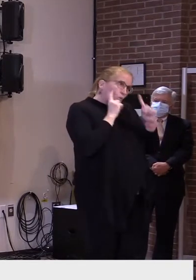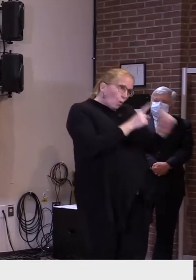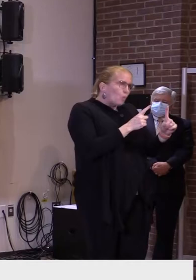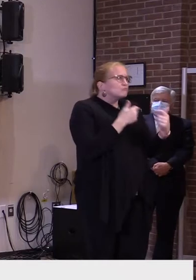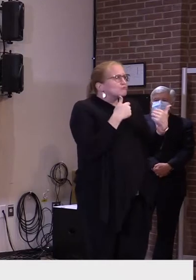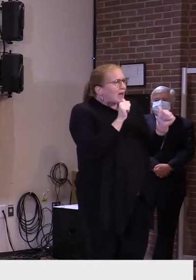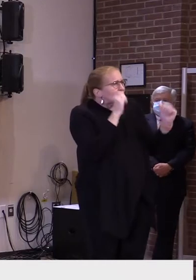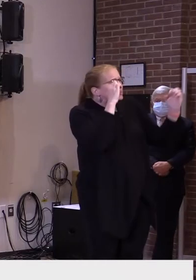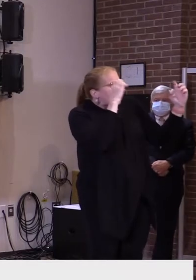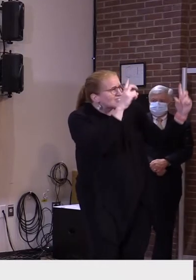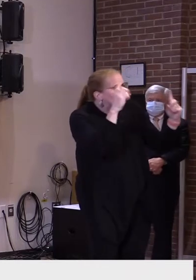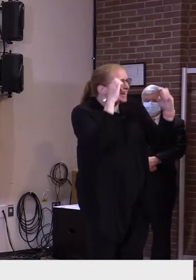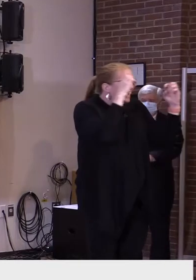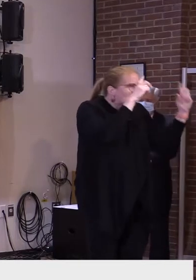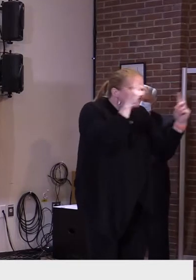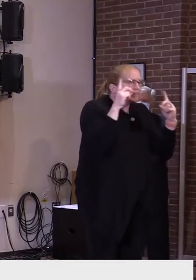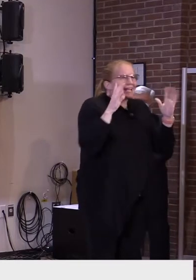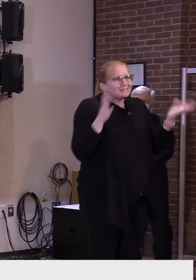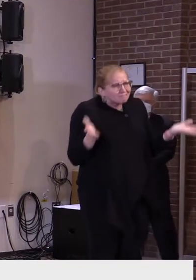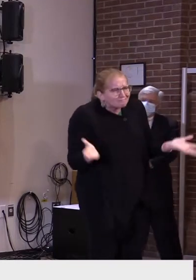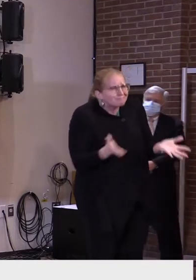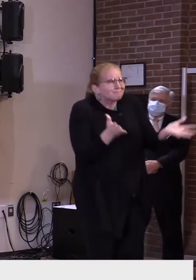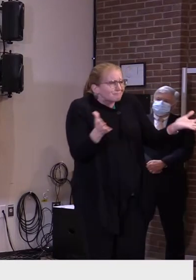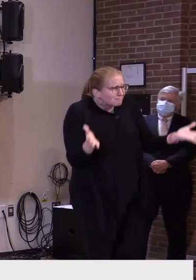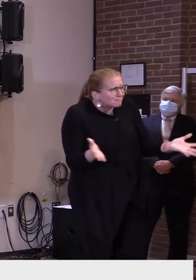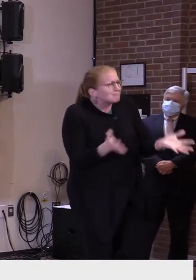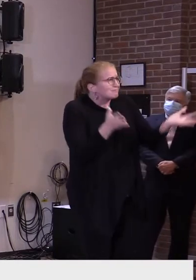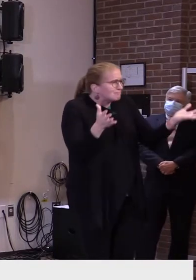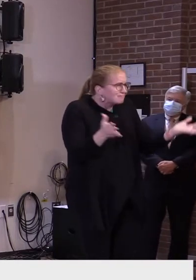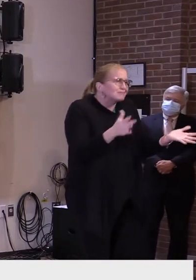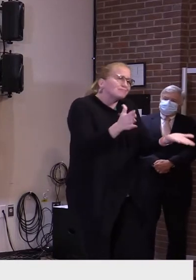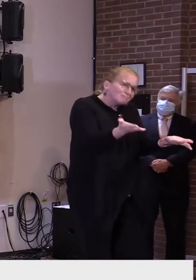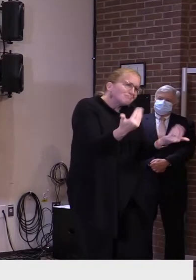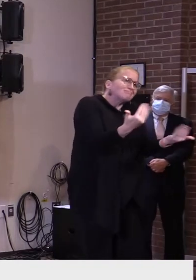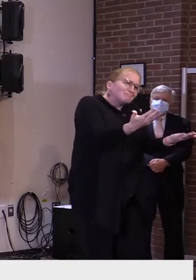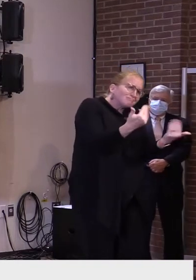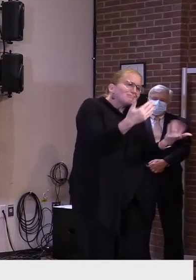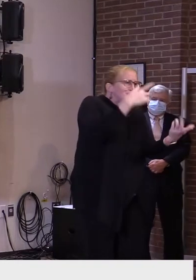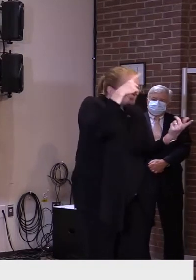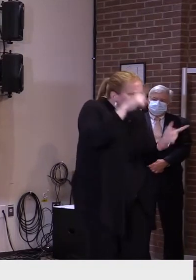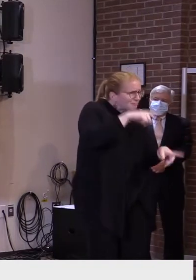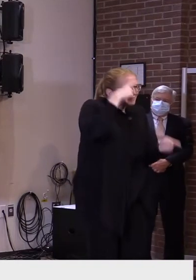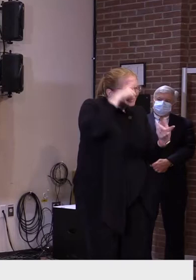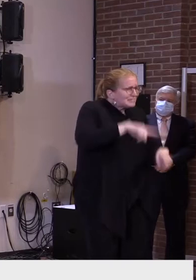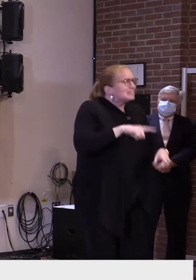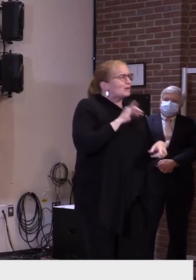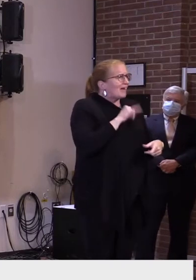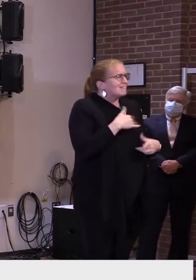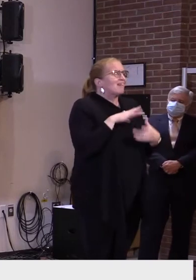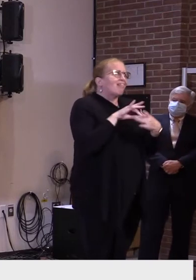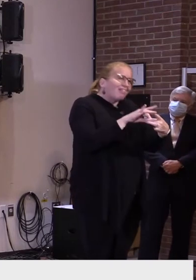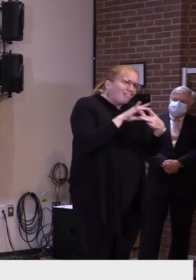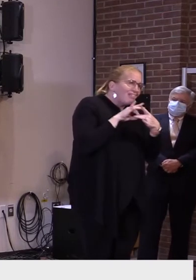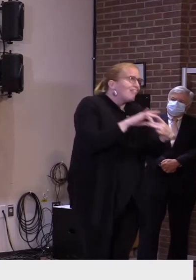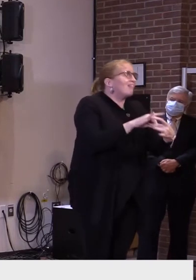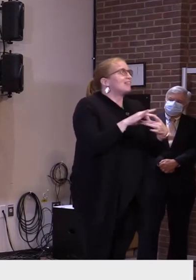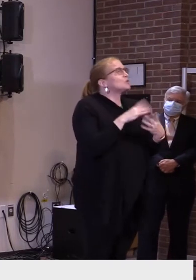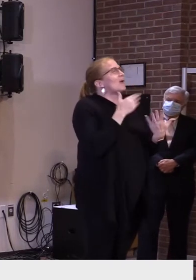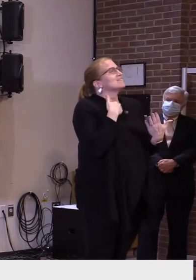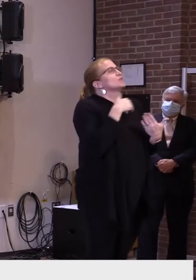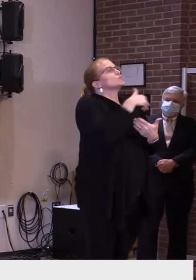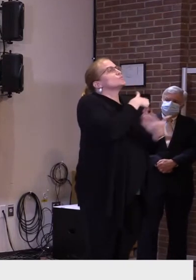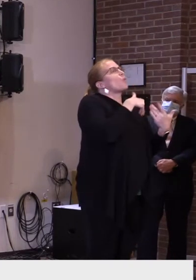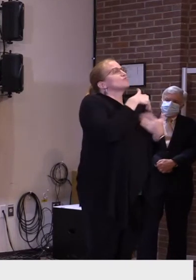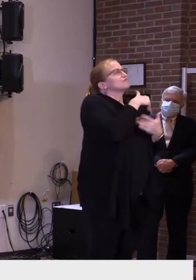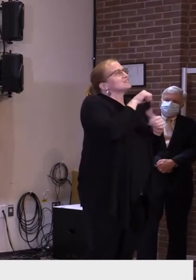them to us to get through this. There's a social science to this. And sometimes forcing